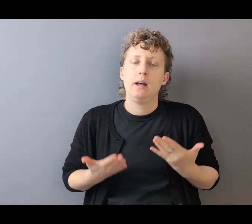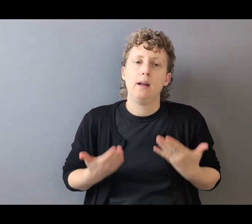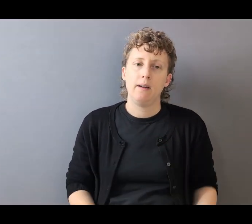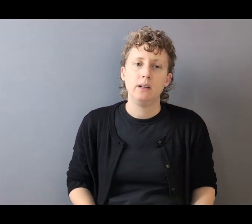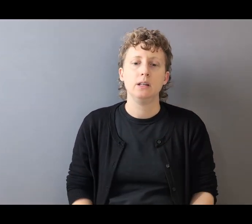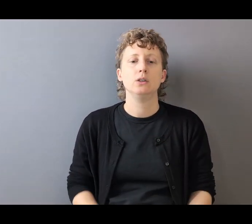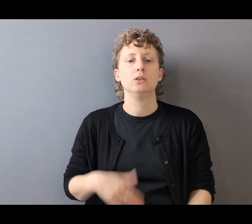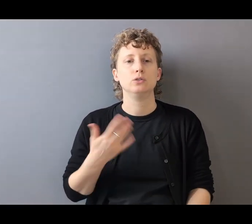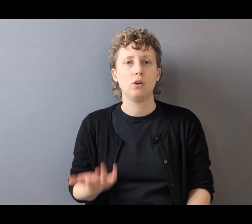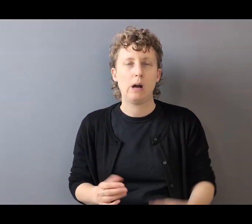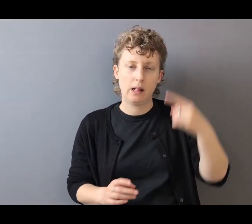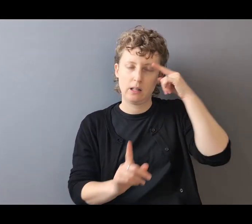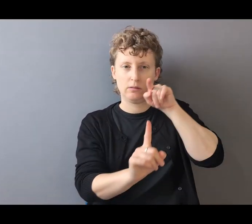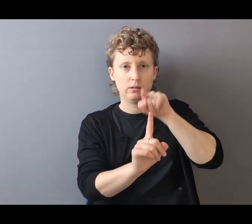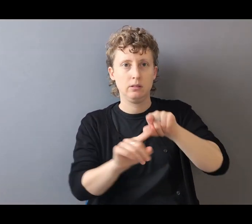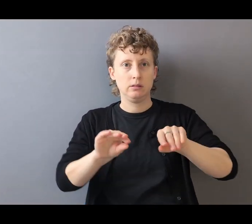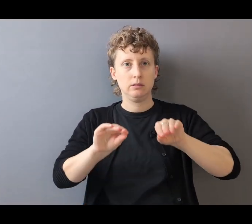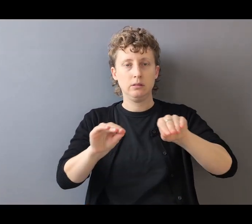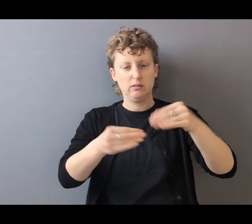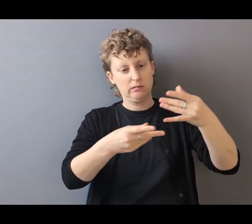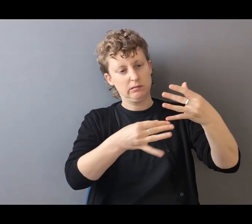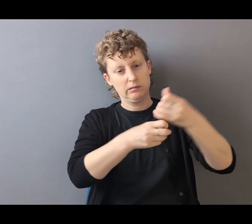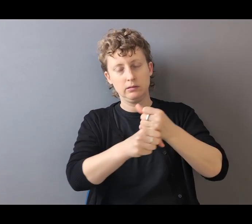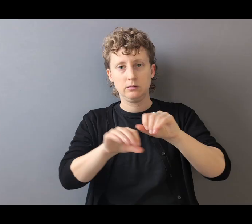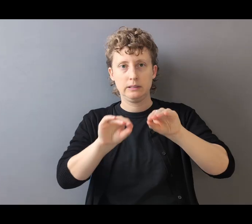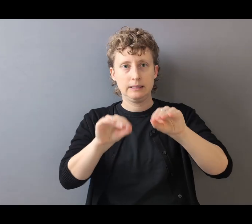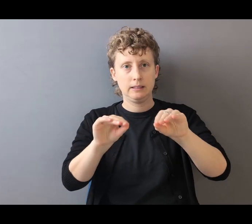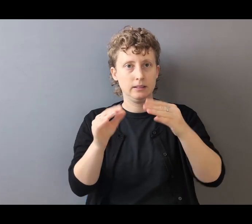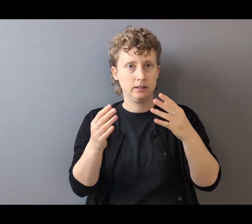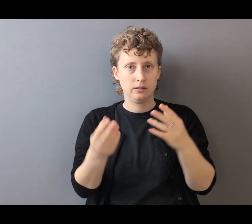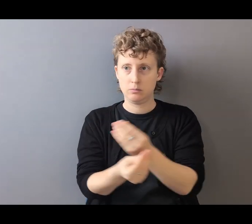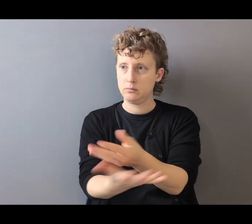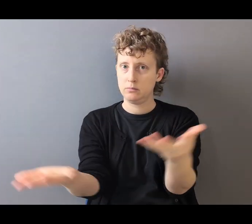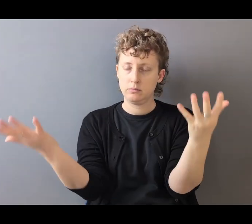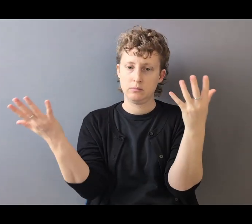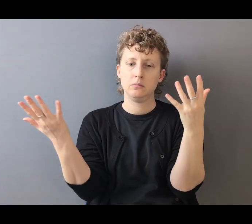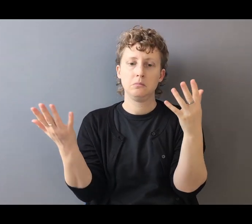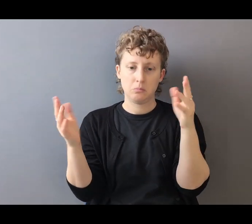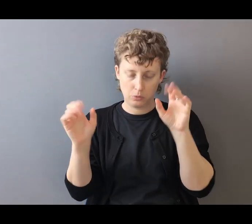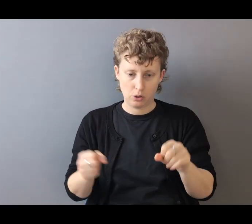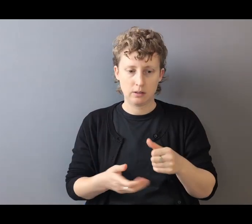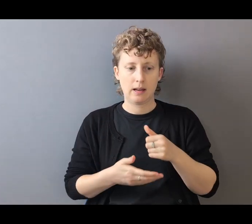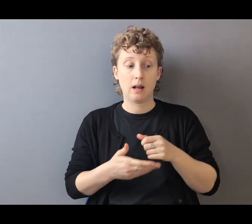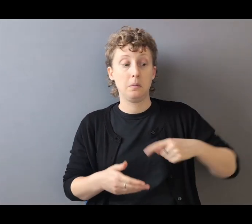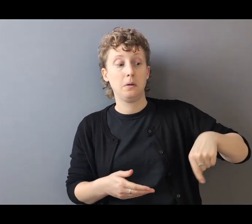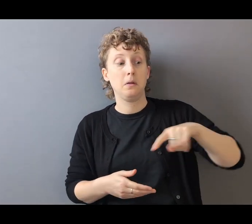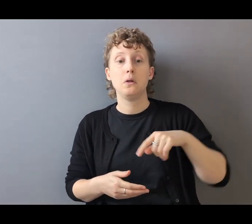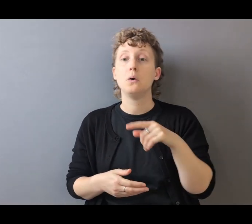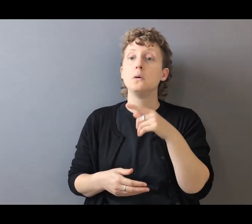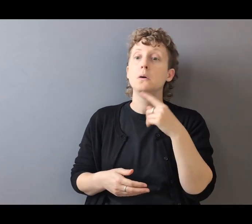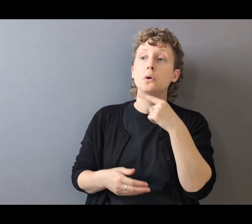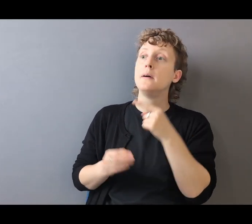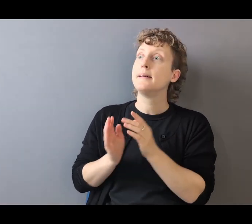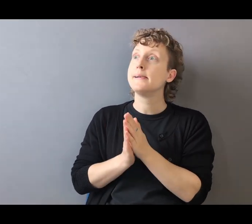reliable information, I think that is a good direction. Would probably help a lot of people who are interested.